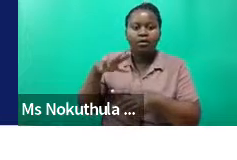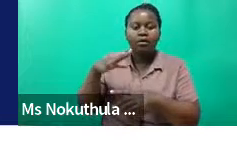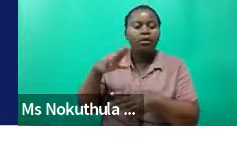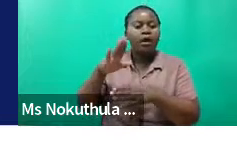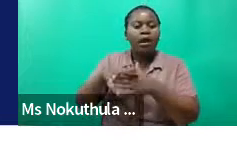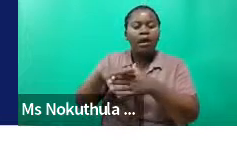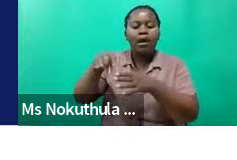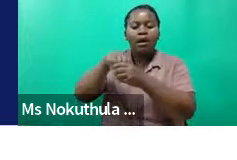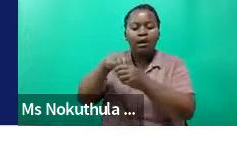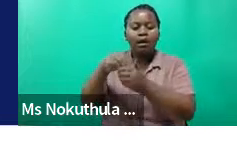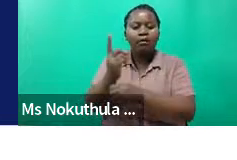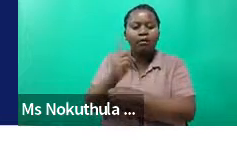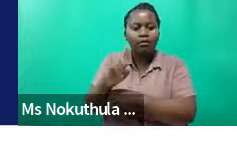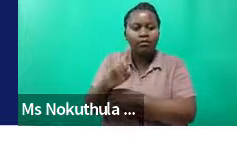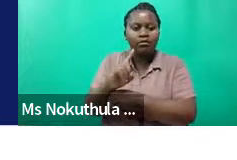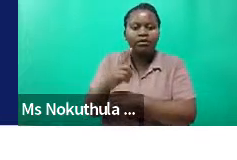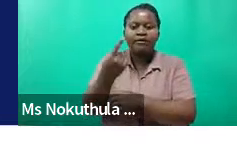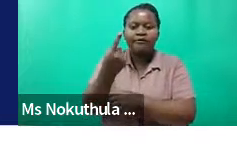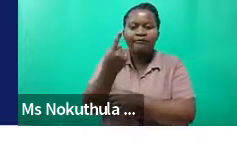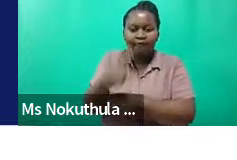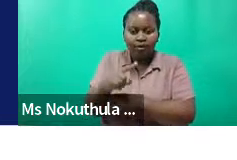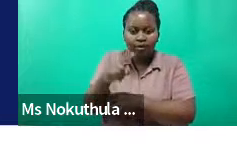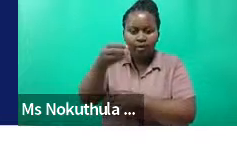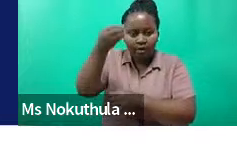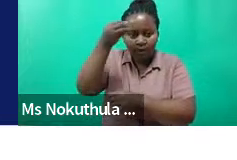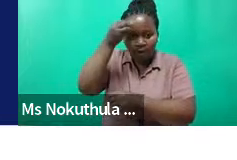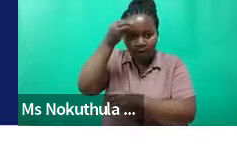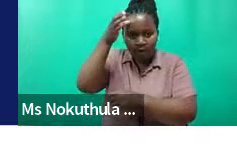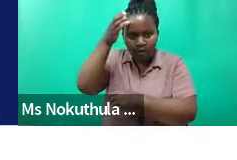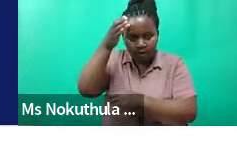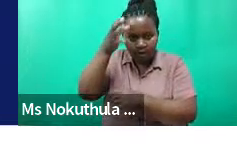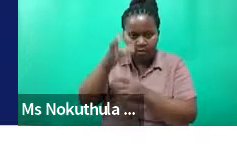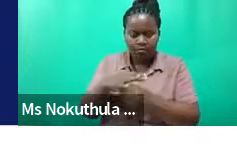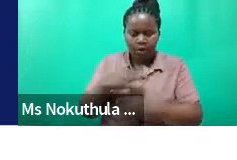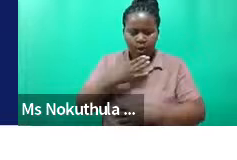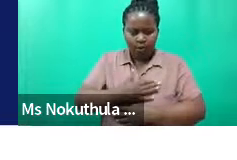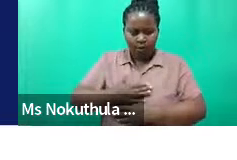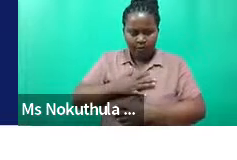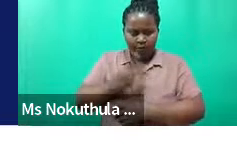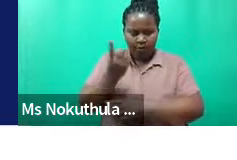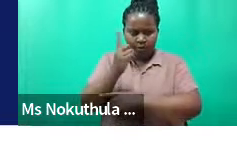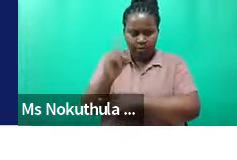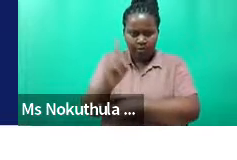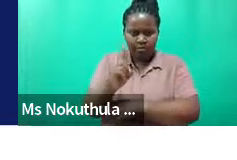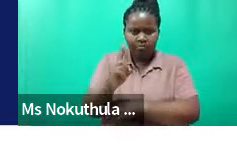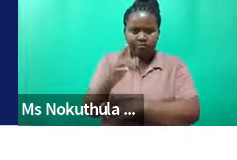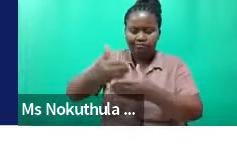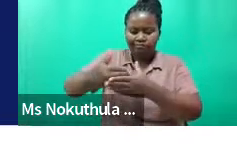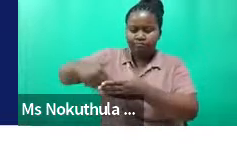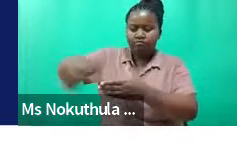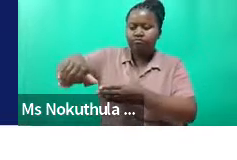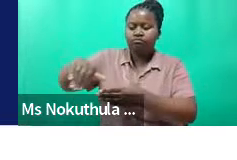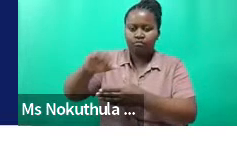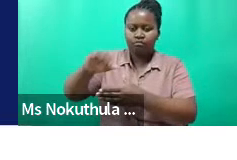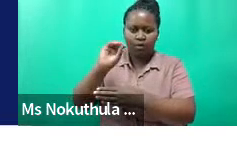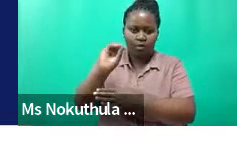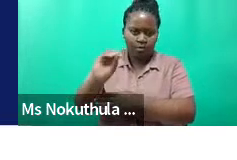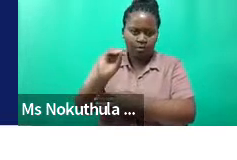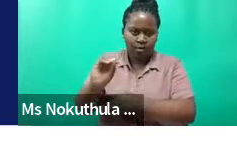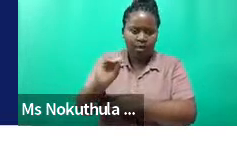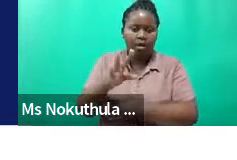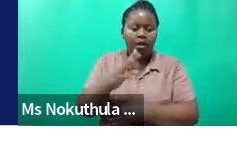of the academics. And so she felt that there were pockets of inclusions, so where